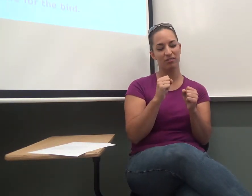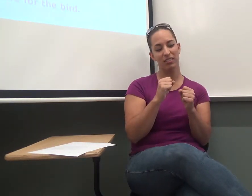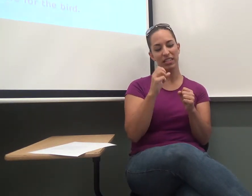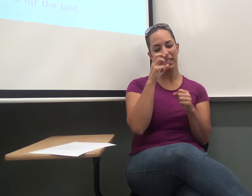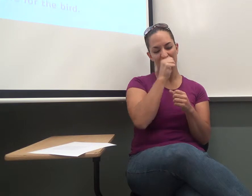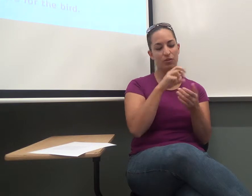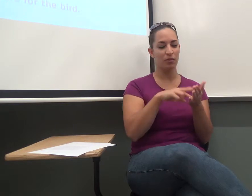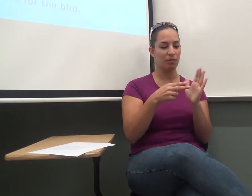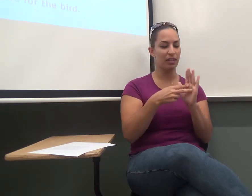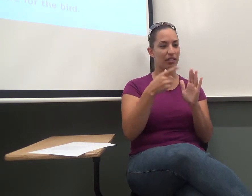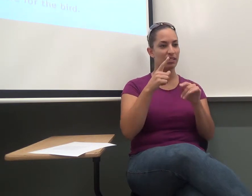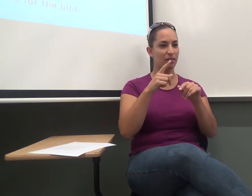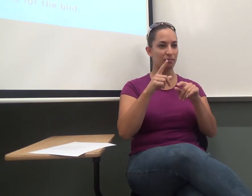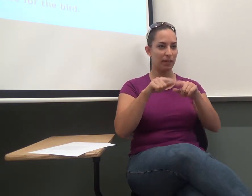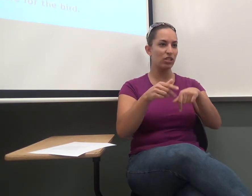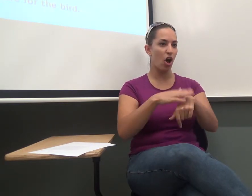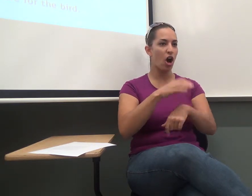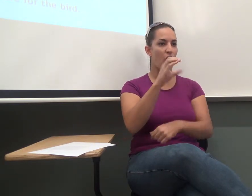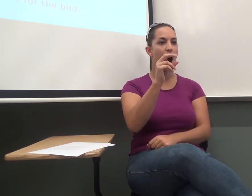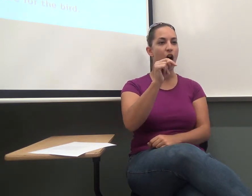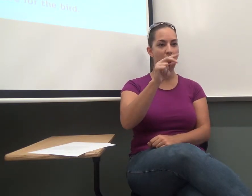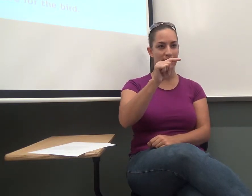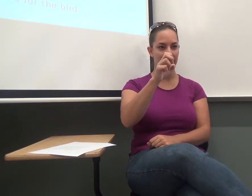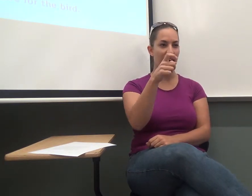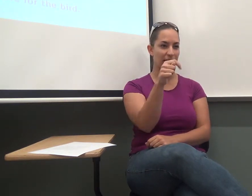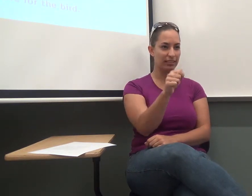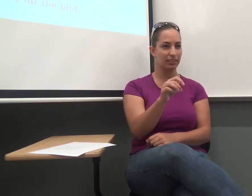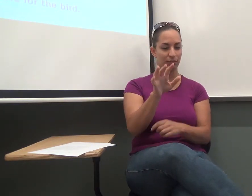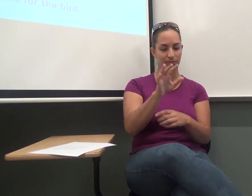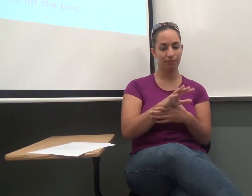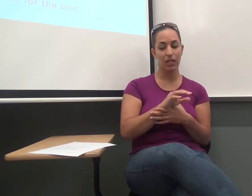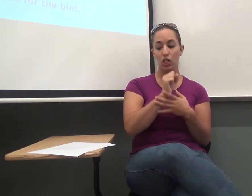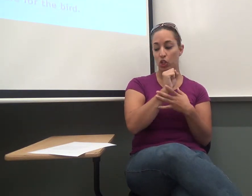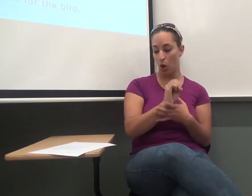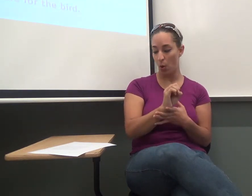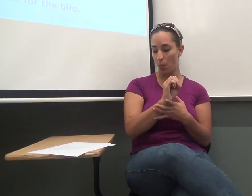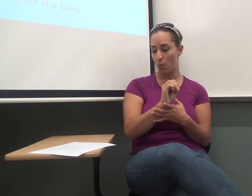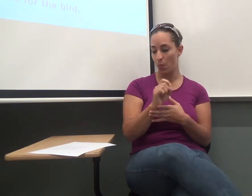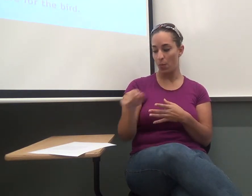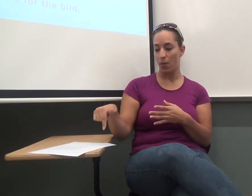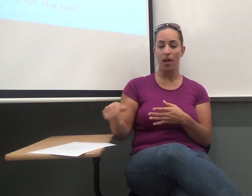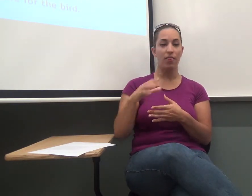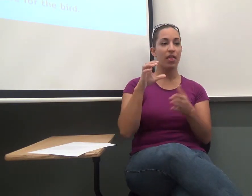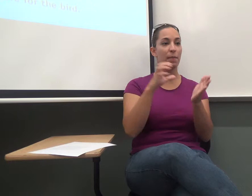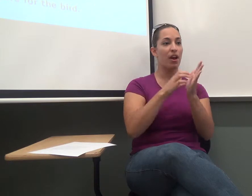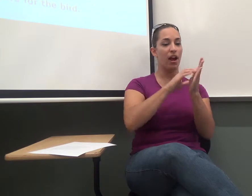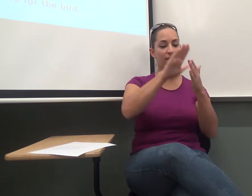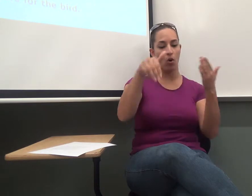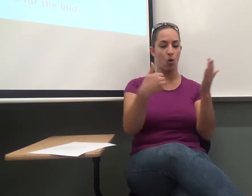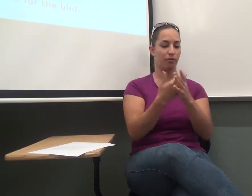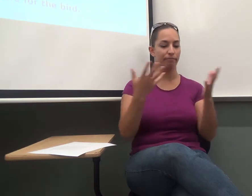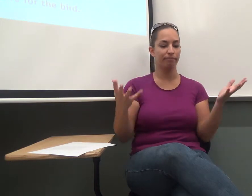So, what would we say about our paragraph as a whole? Number one, what's our subject?